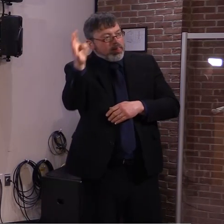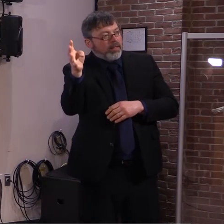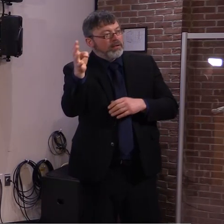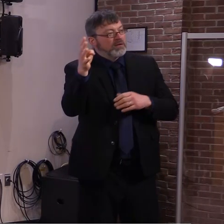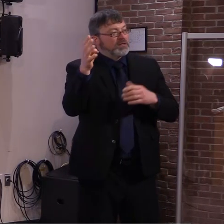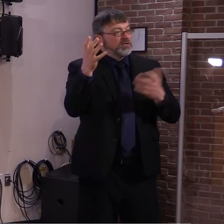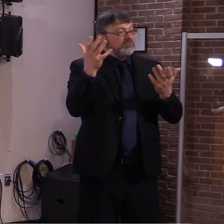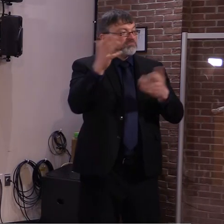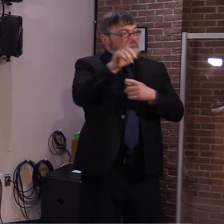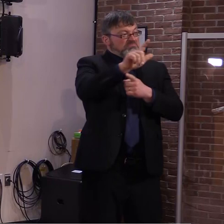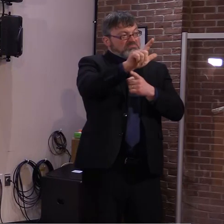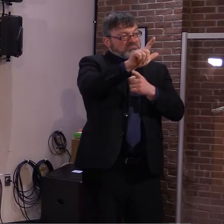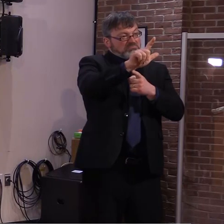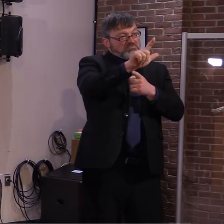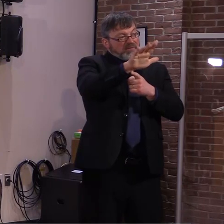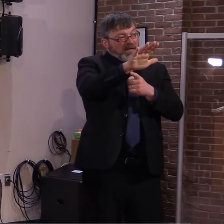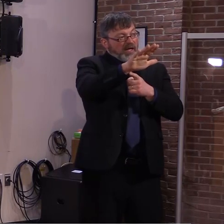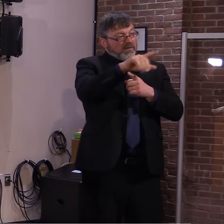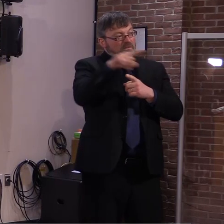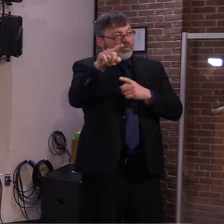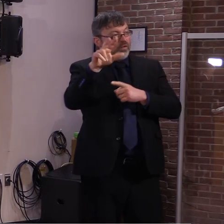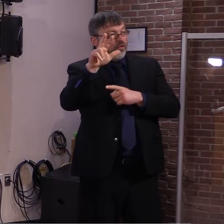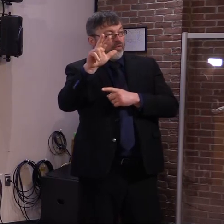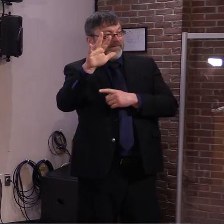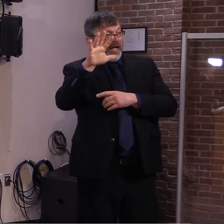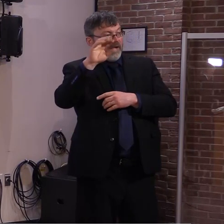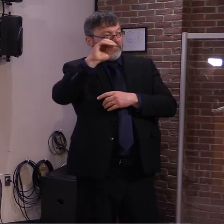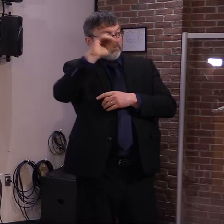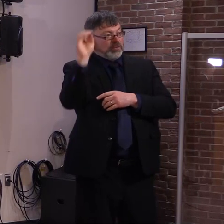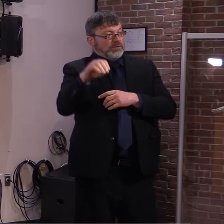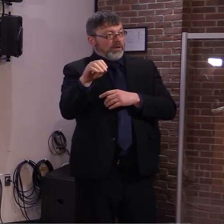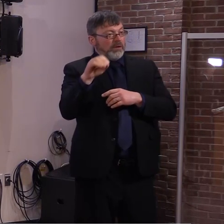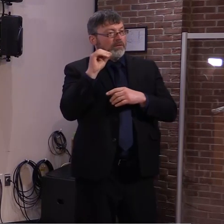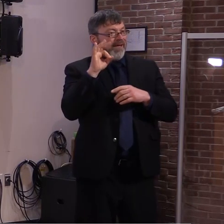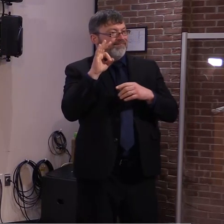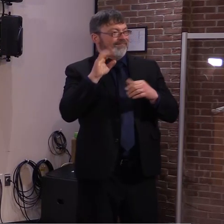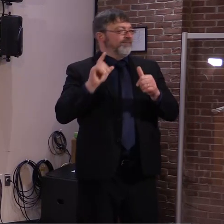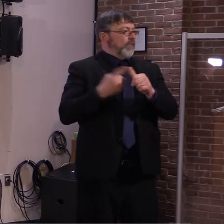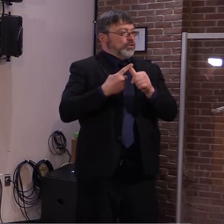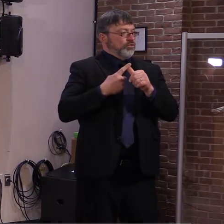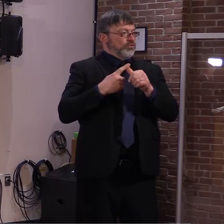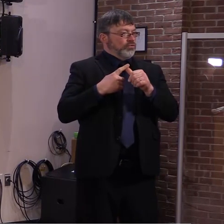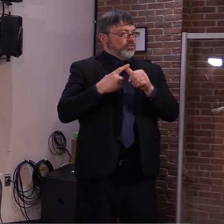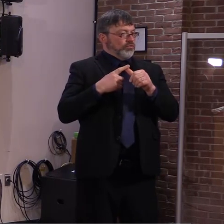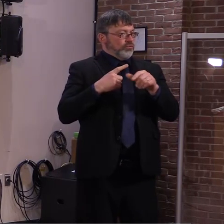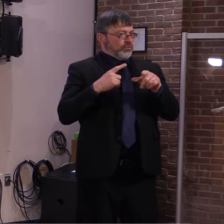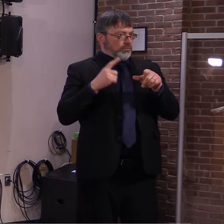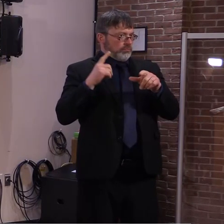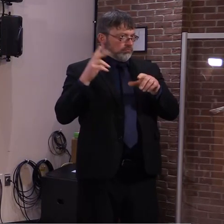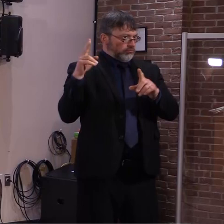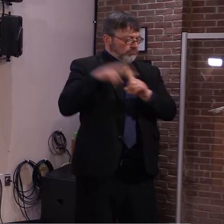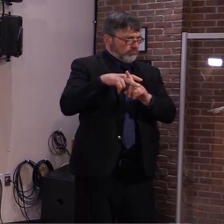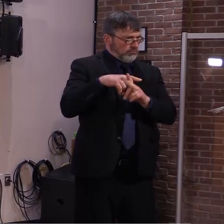25% and 35% of initial claims that are suspected of fraud. But the large increase